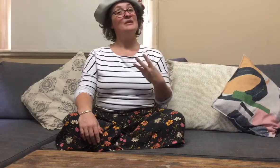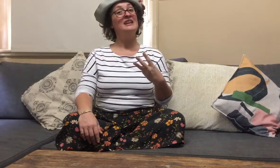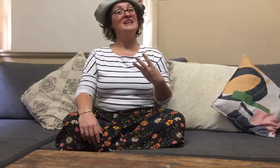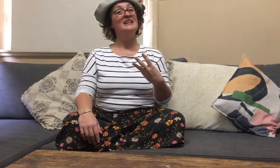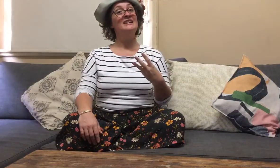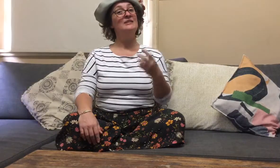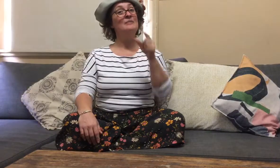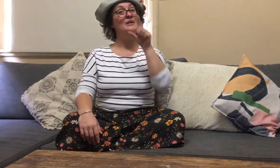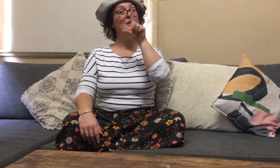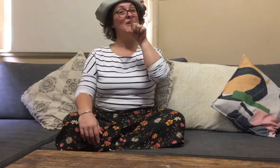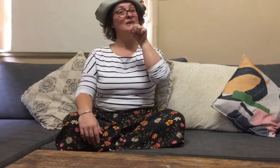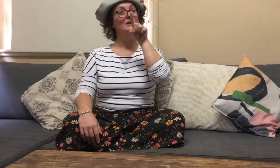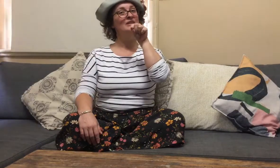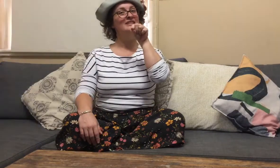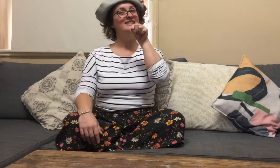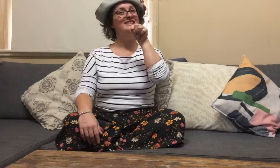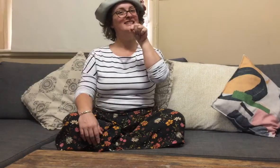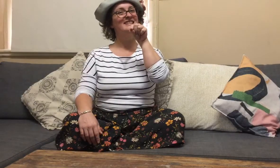Three little birds